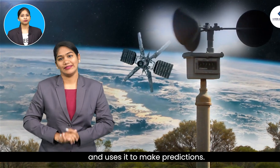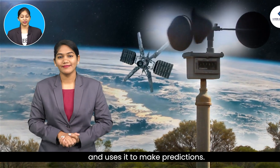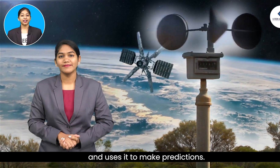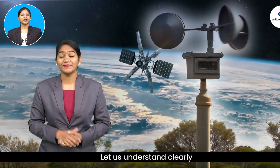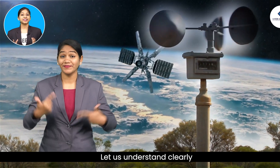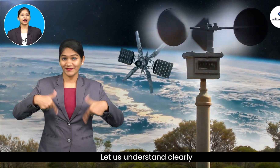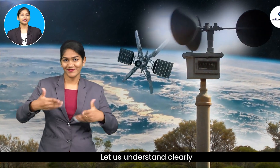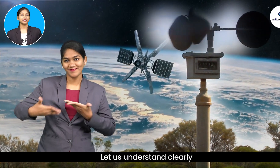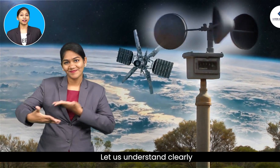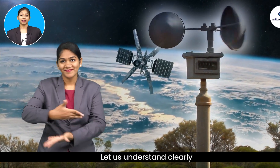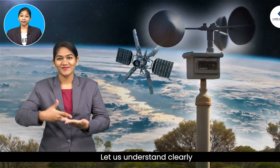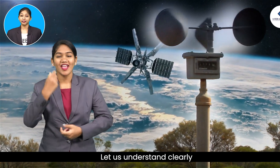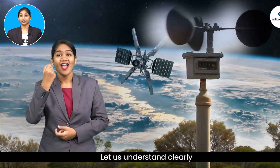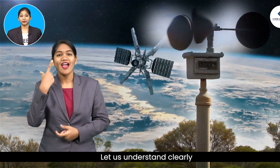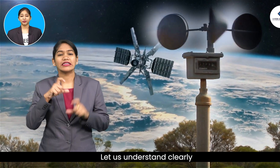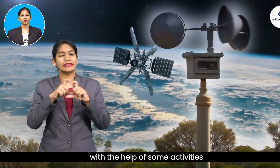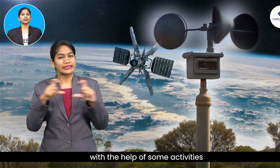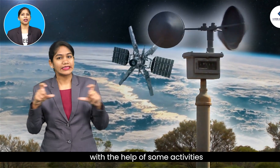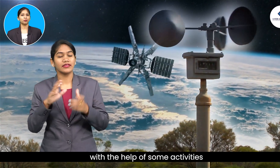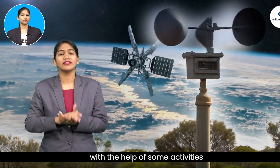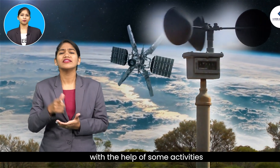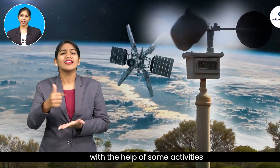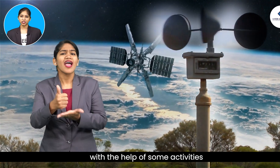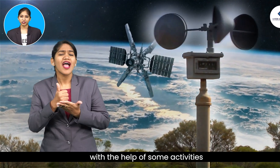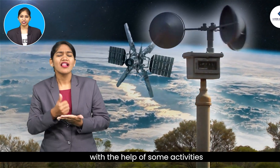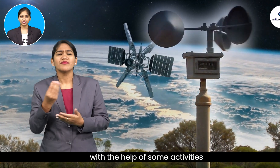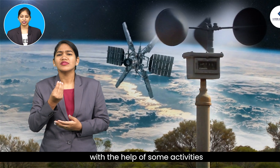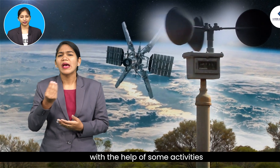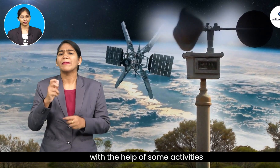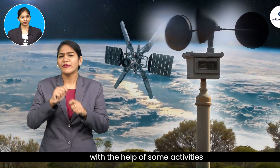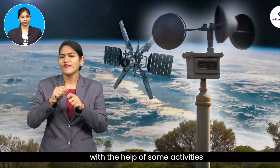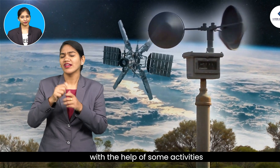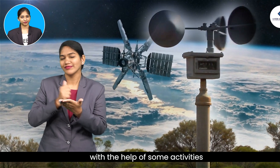Let us understand clearly With the help of some activities